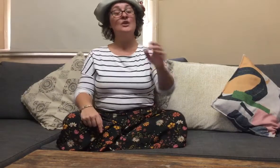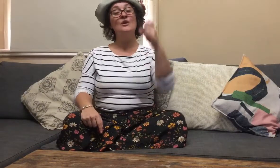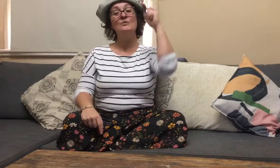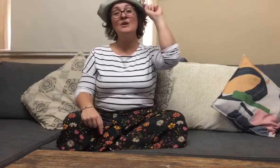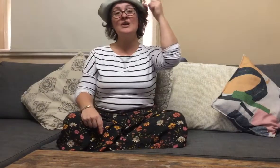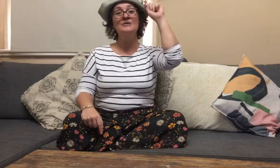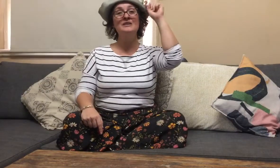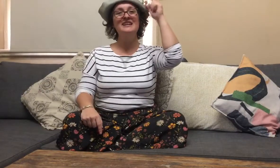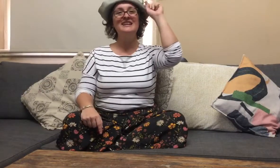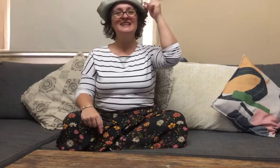Don't worry